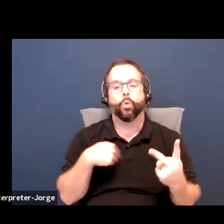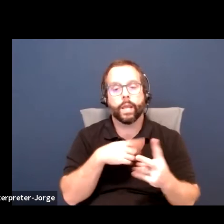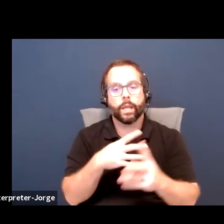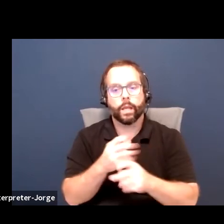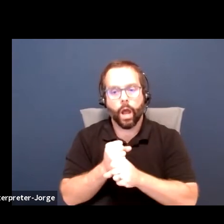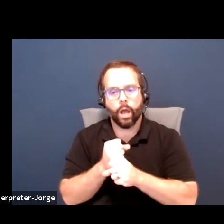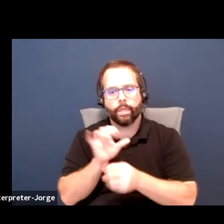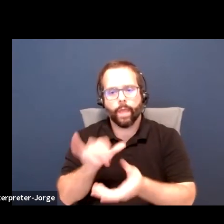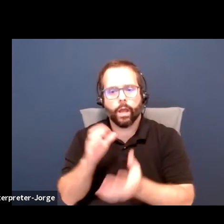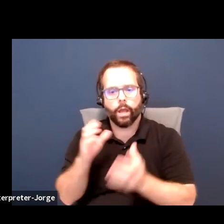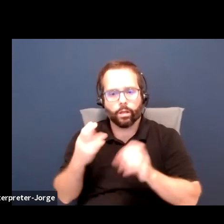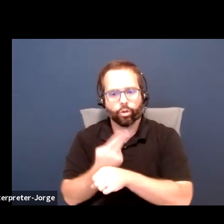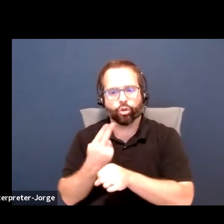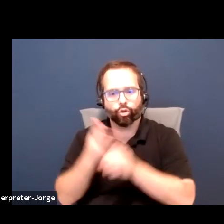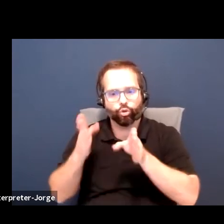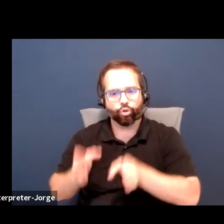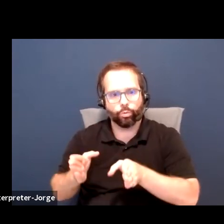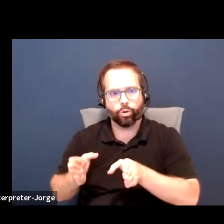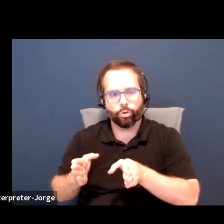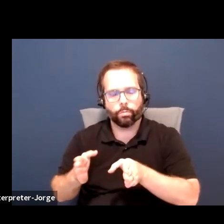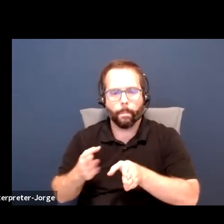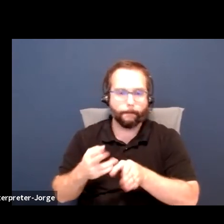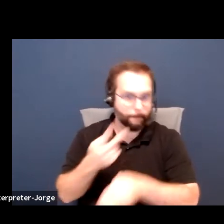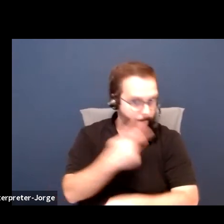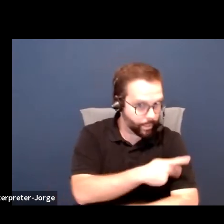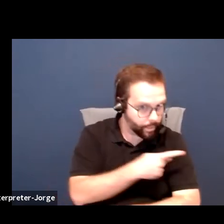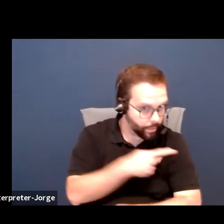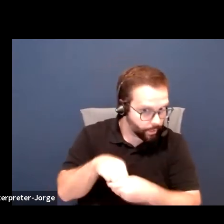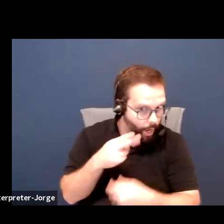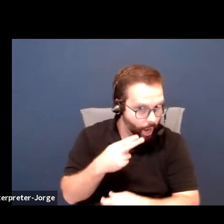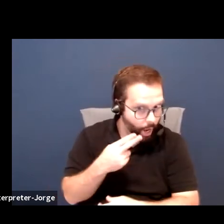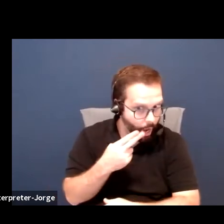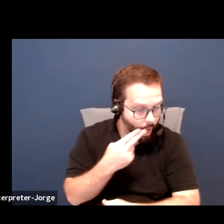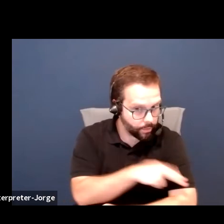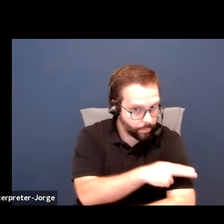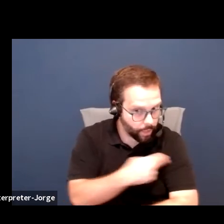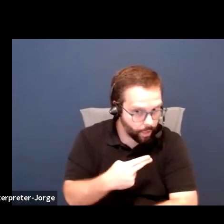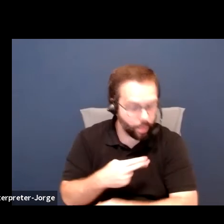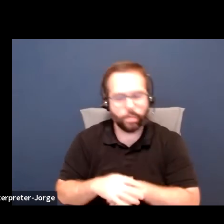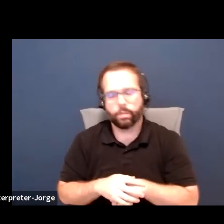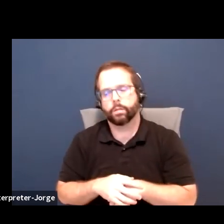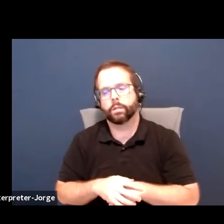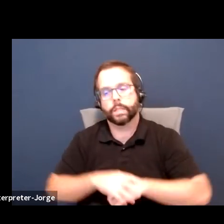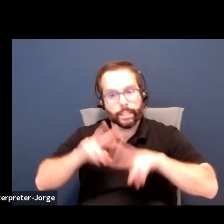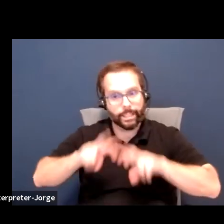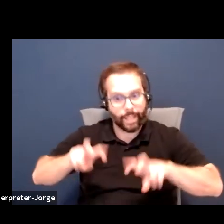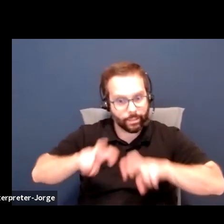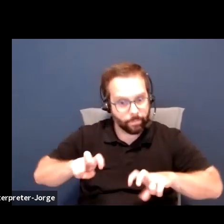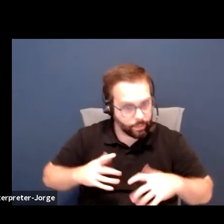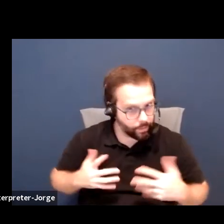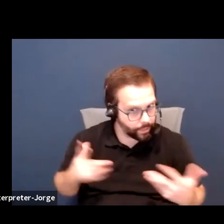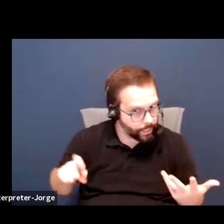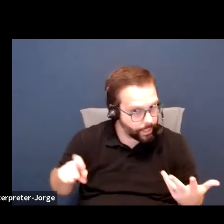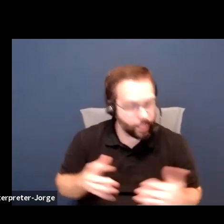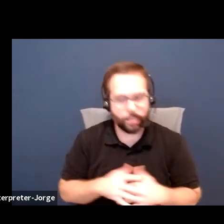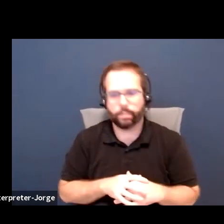the assessment of needs with all the way through going to their home and